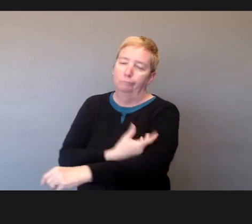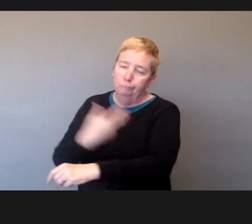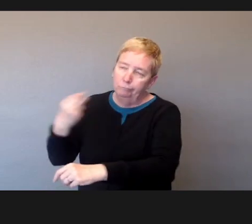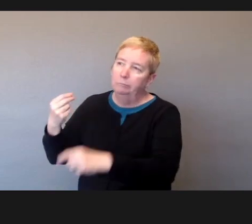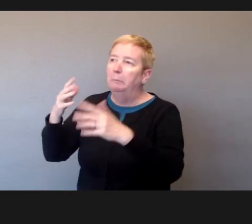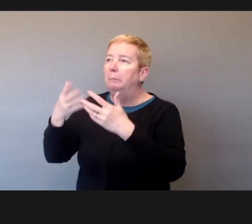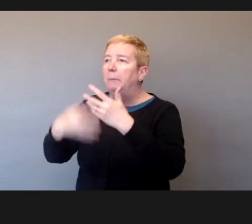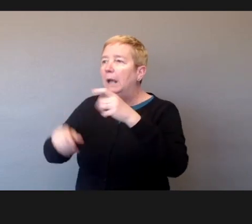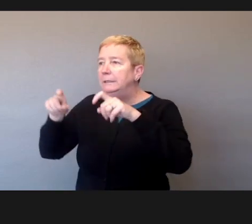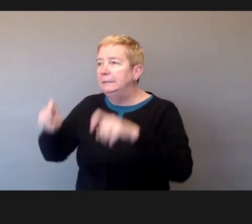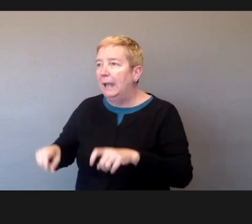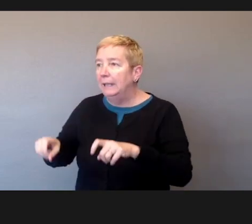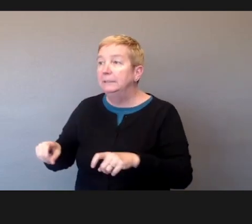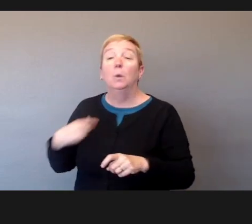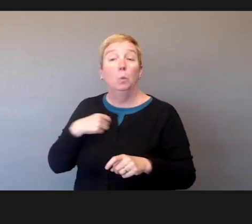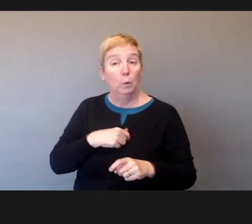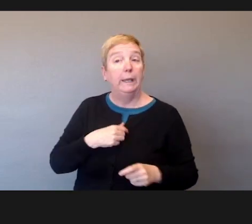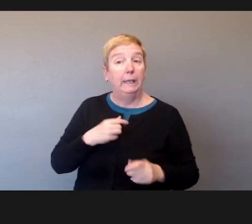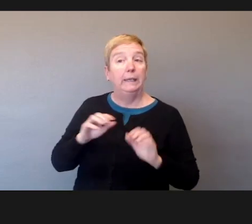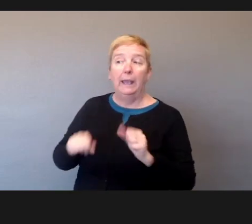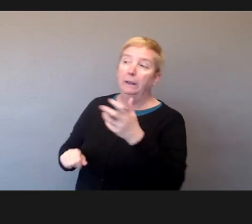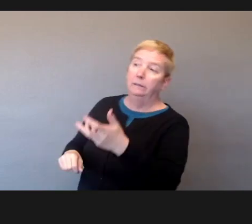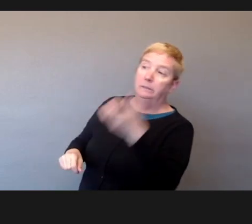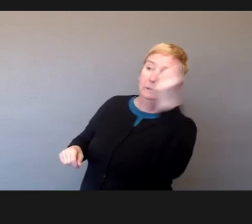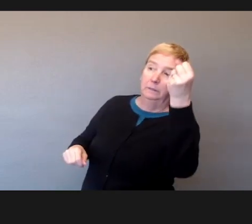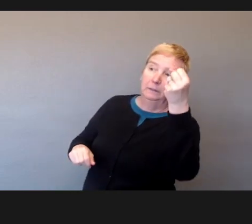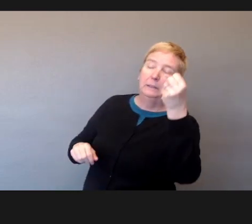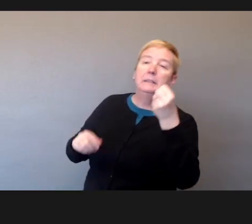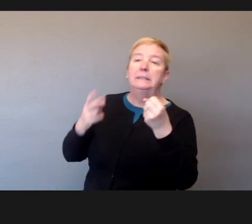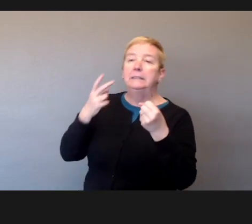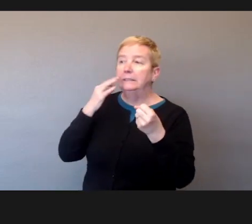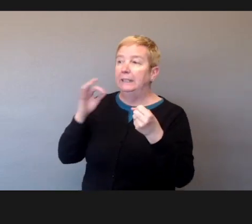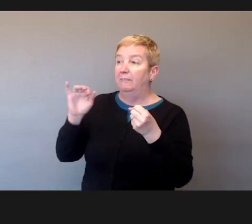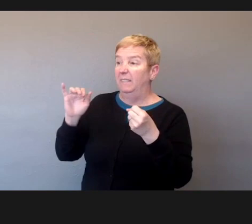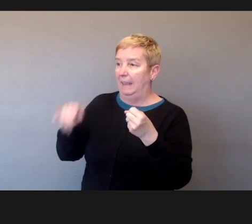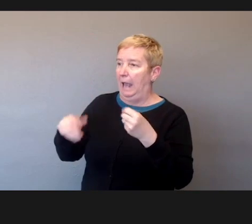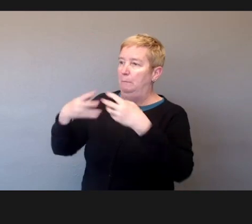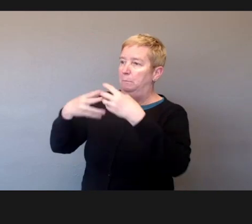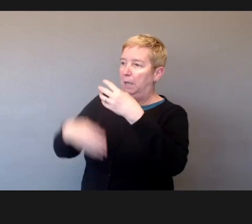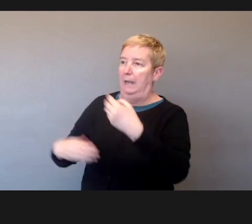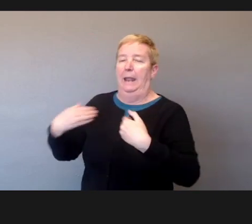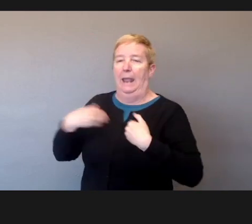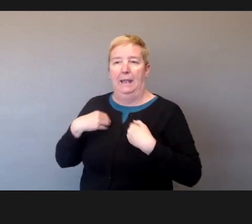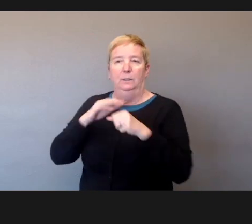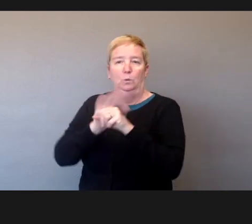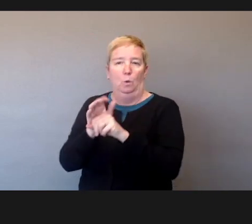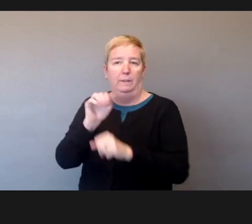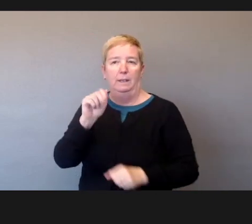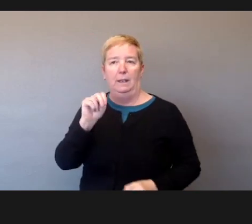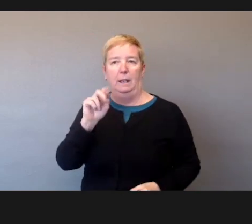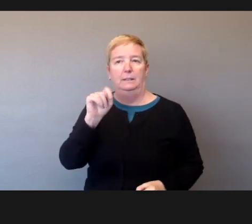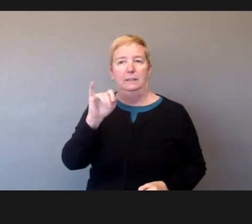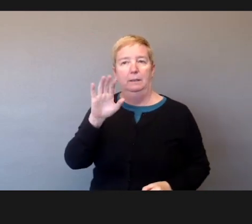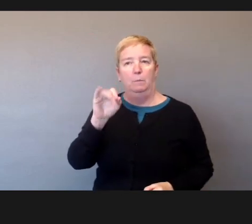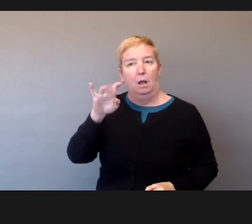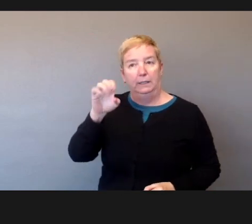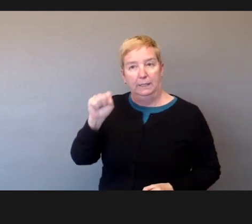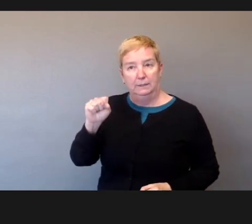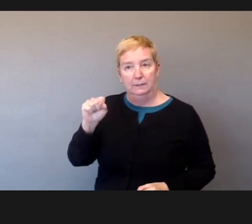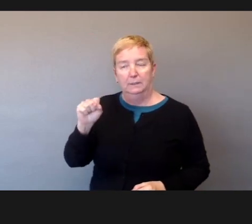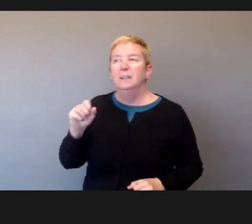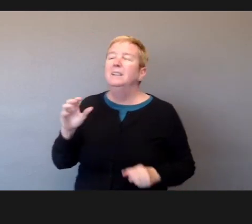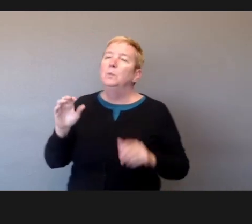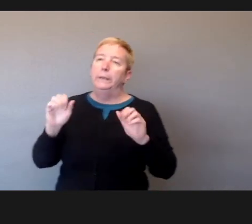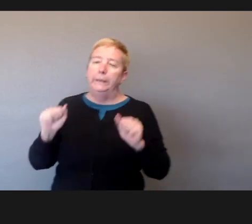selected to see if not you, but the person who got the blood has COVID antibodies. Then we can look at, what